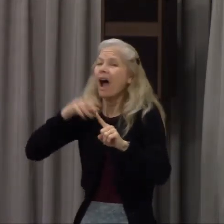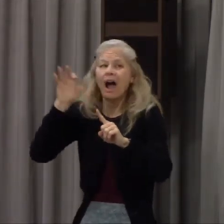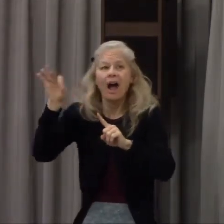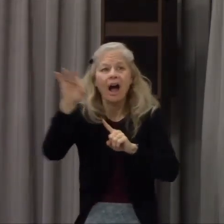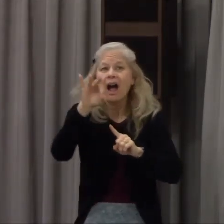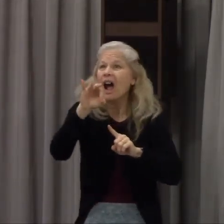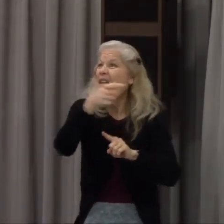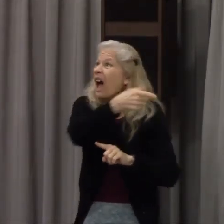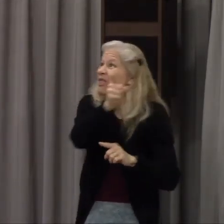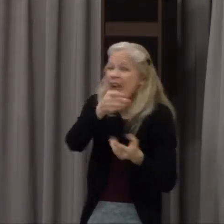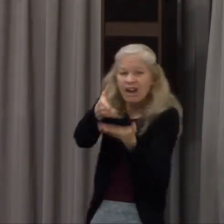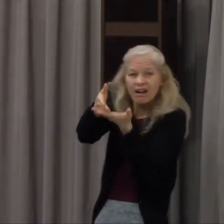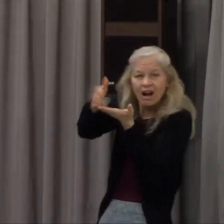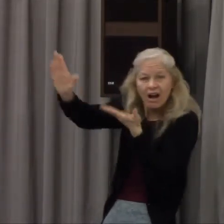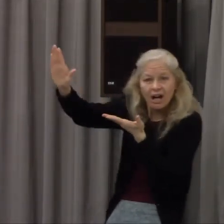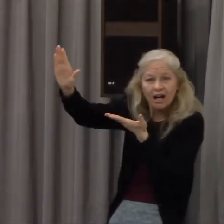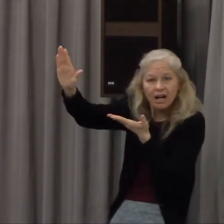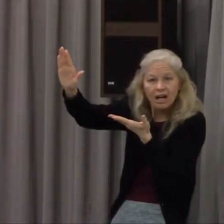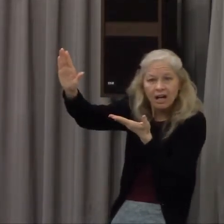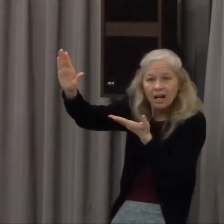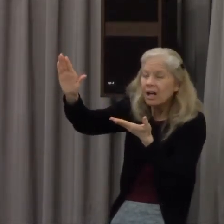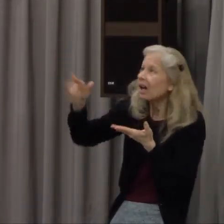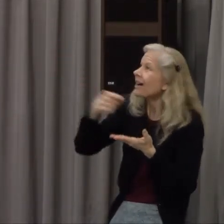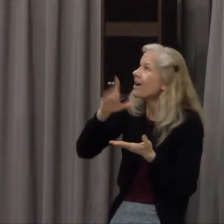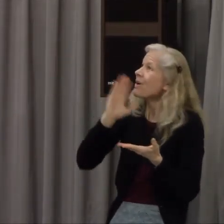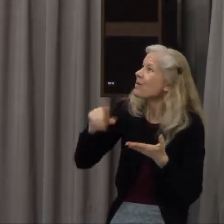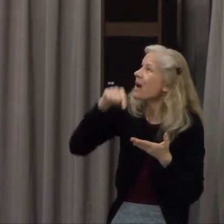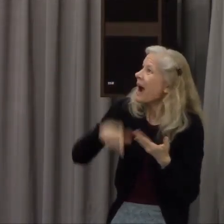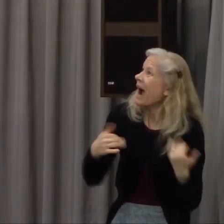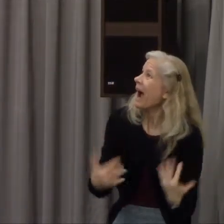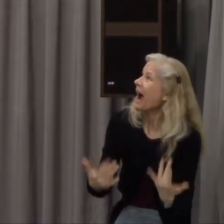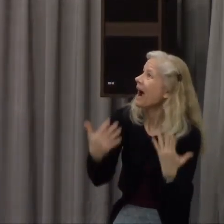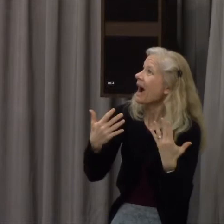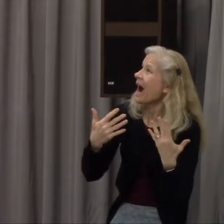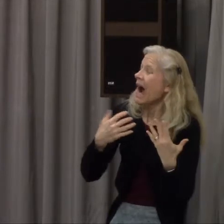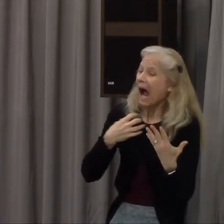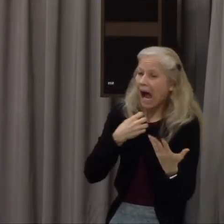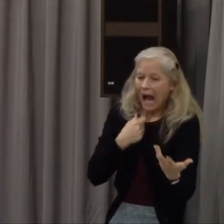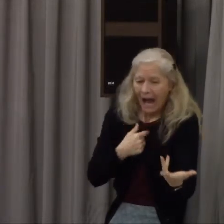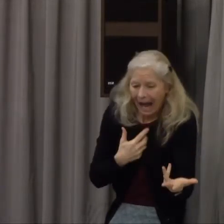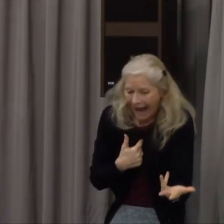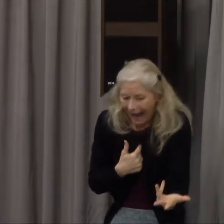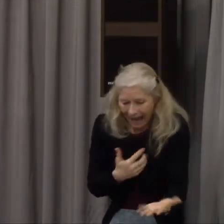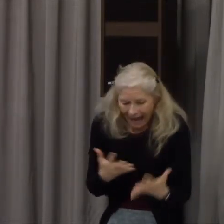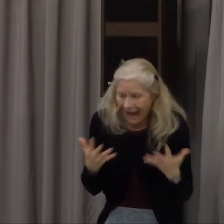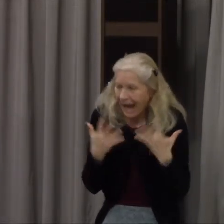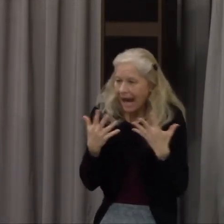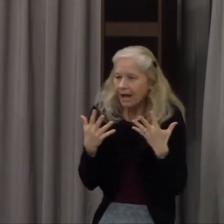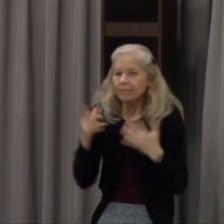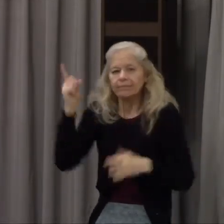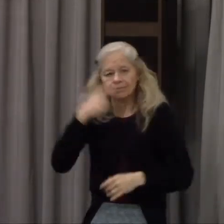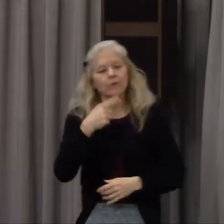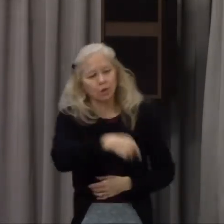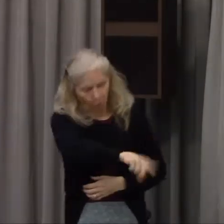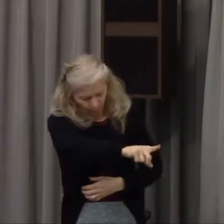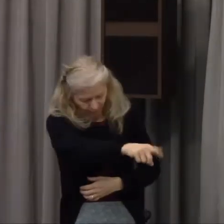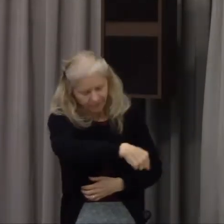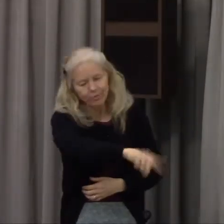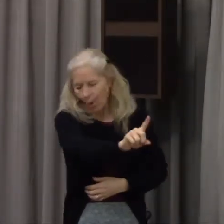And it is just as righteous of God to judge the rejecter as it is to save the